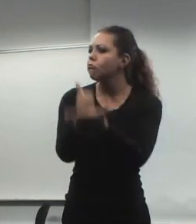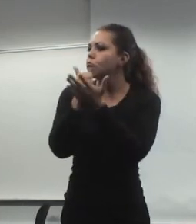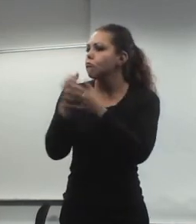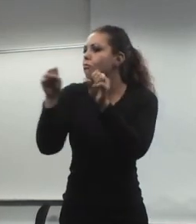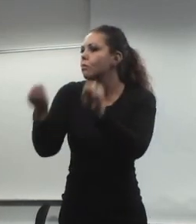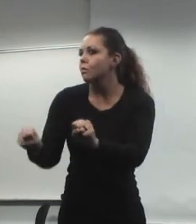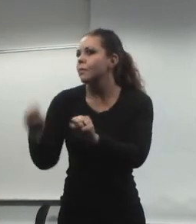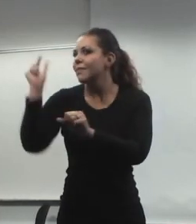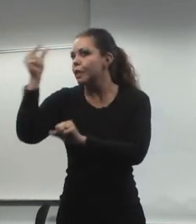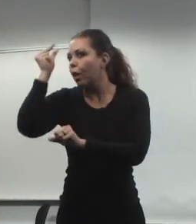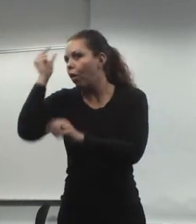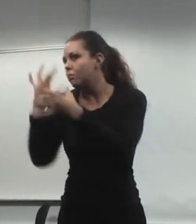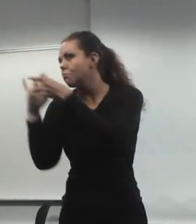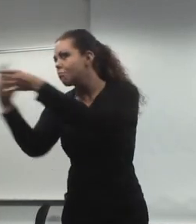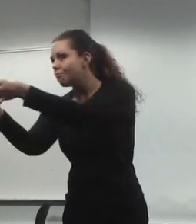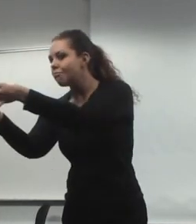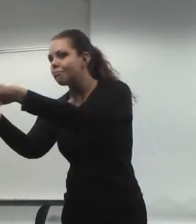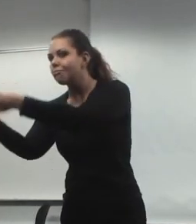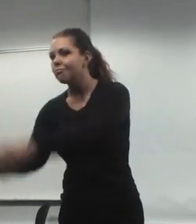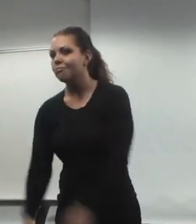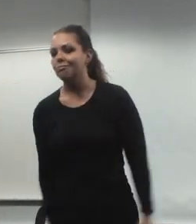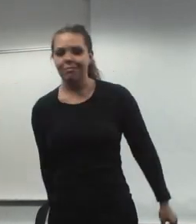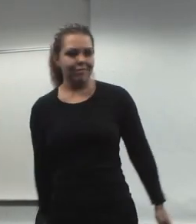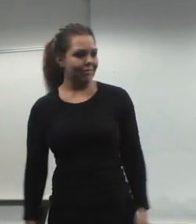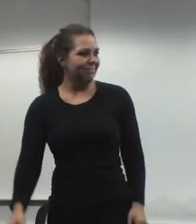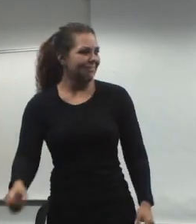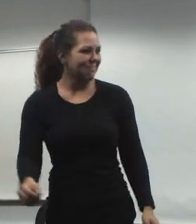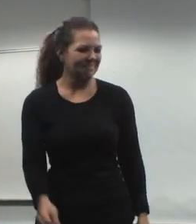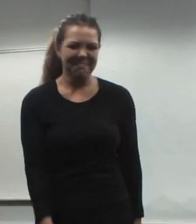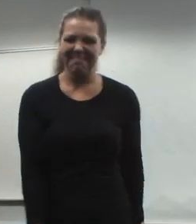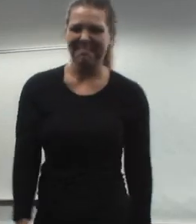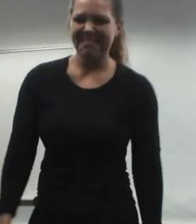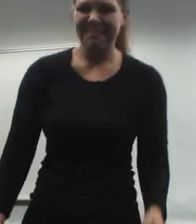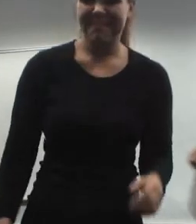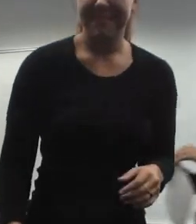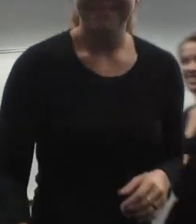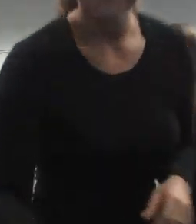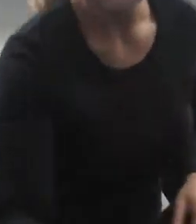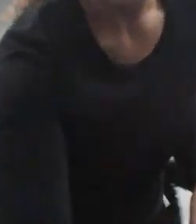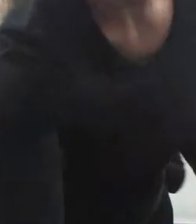government. Nice.